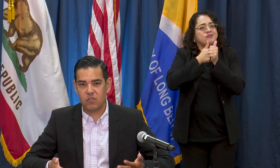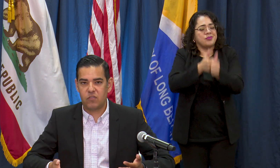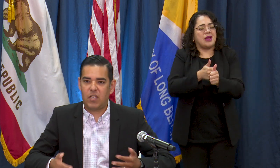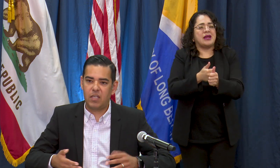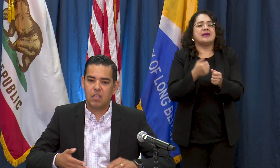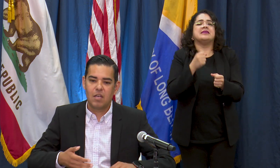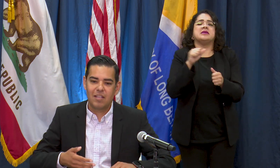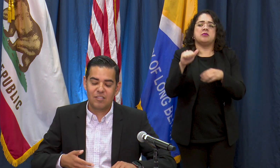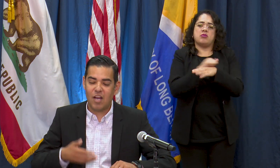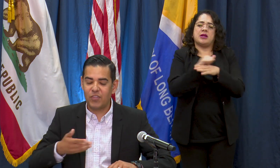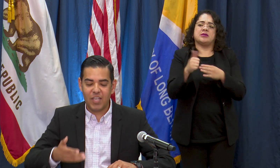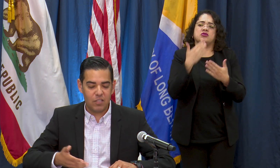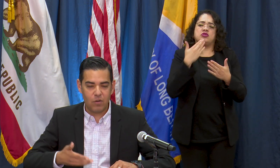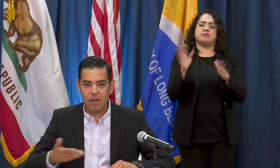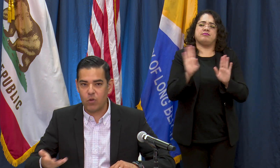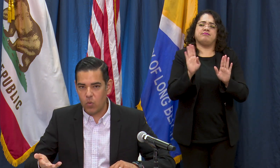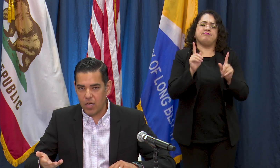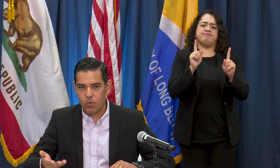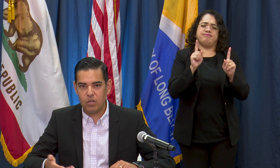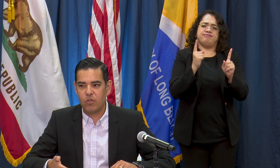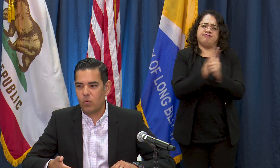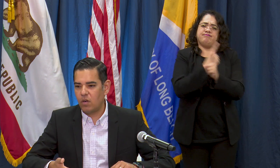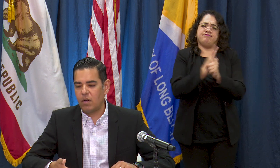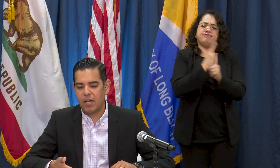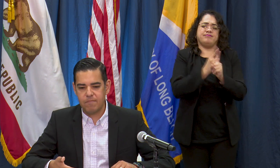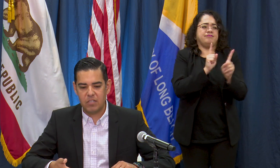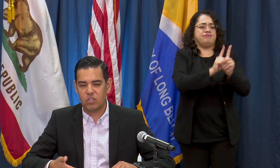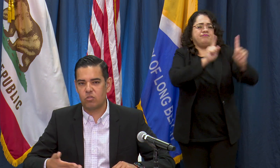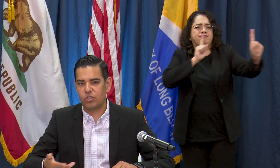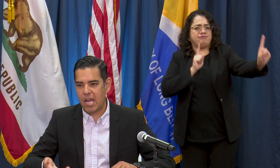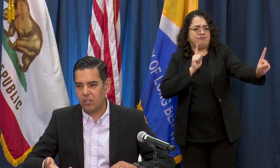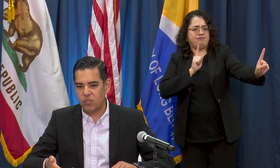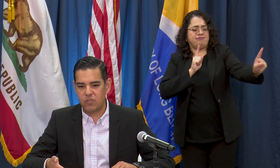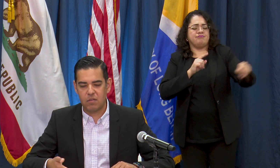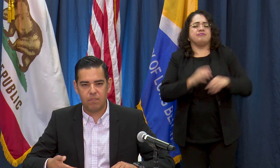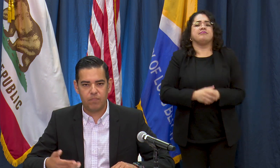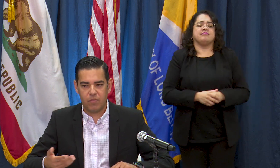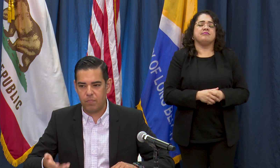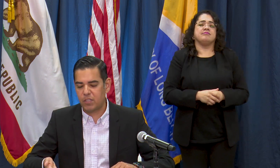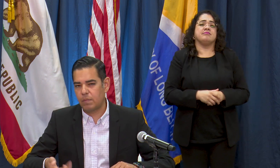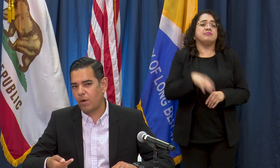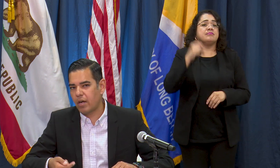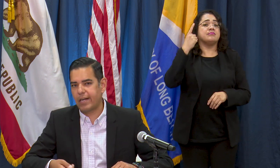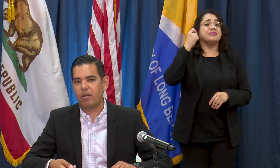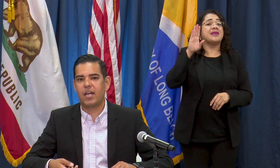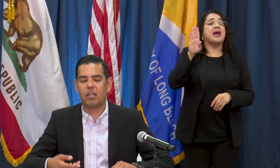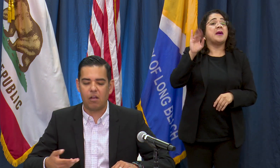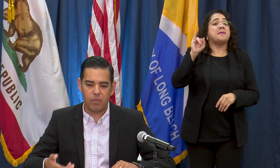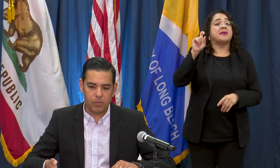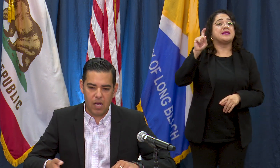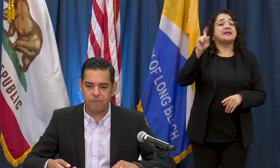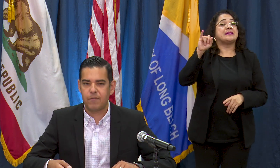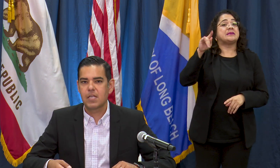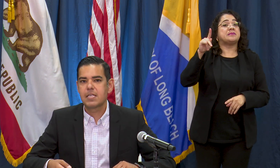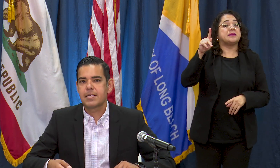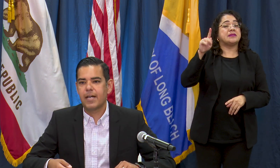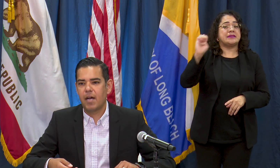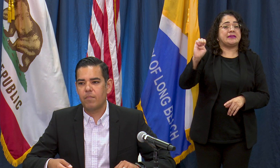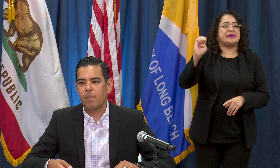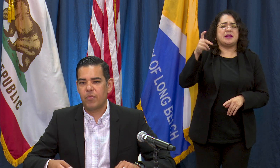they were distancing. It's not the case for everyone. We know there were additional challenges in the Bixby Park area, along the